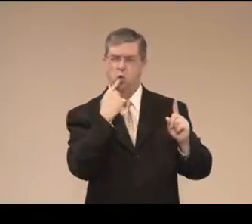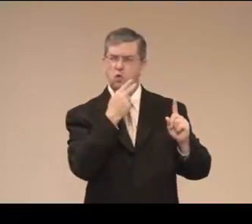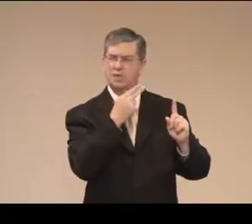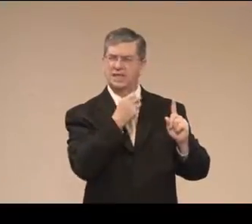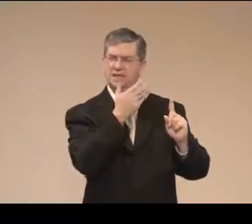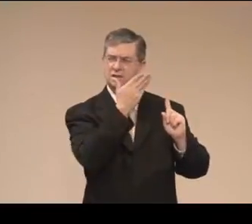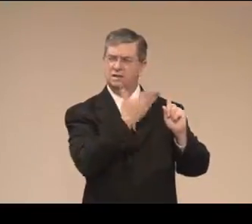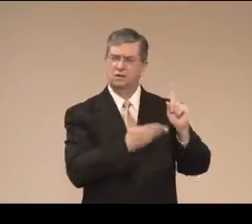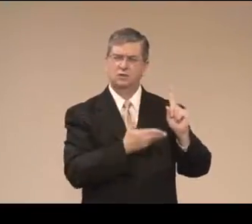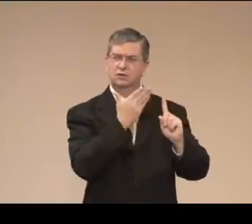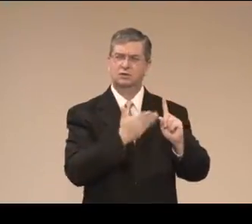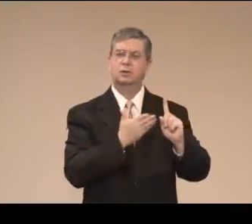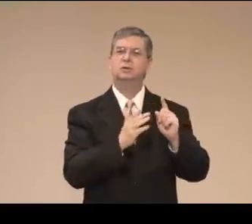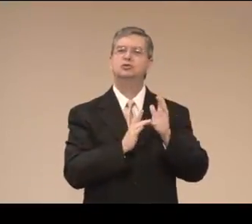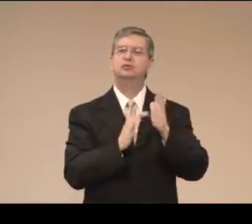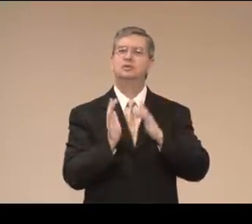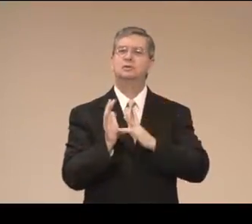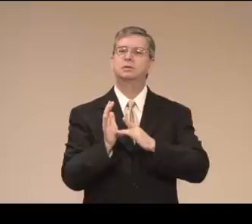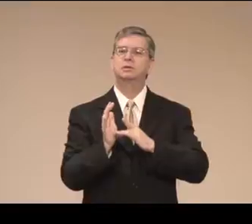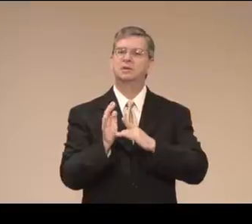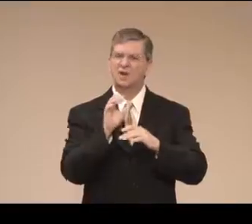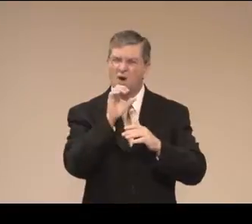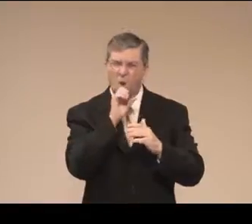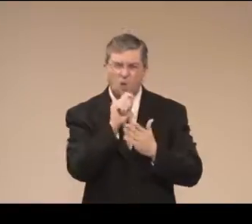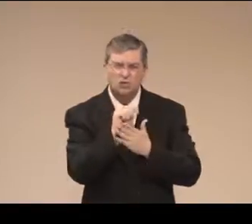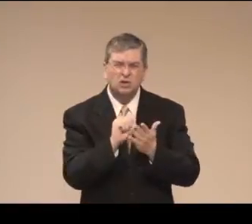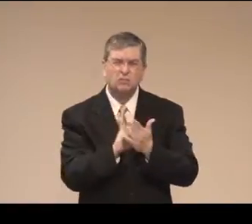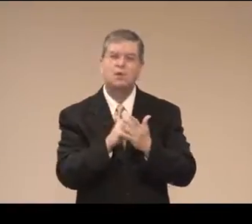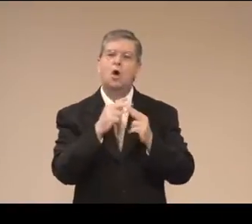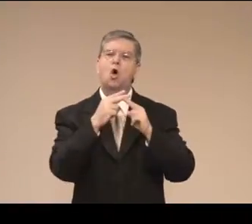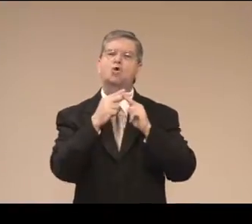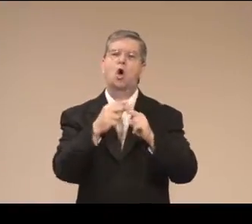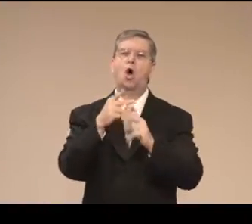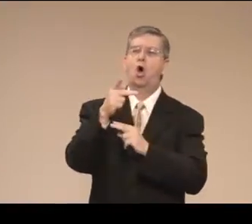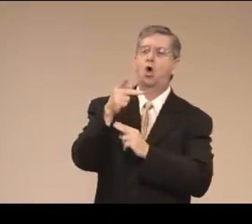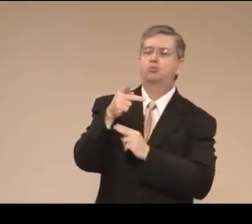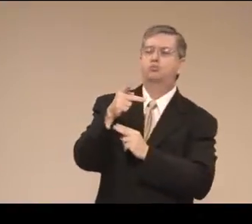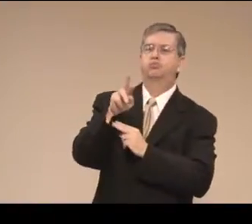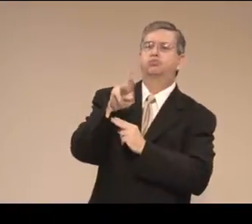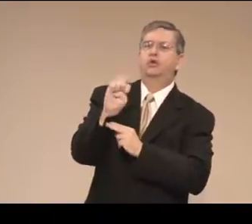the angel of the Lord came to Gideon, and that was Jesus. But this was in the Old Testament.